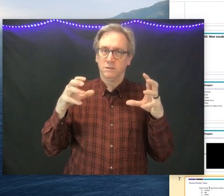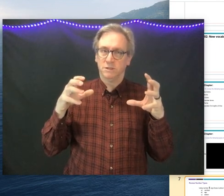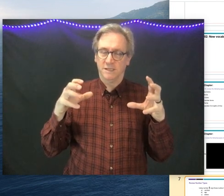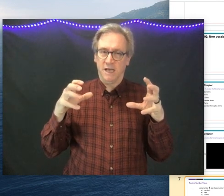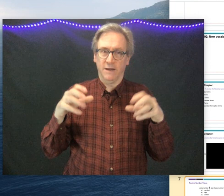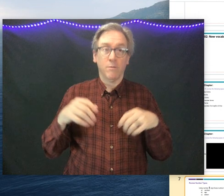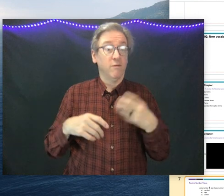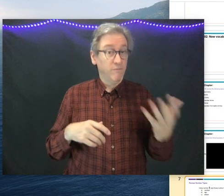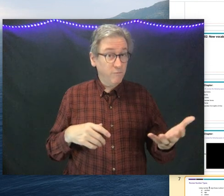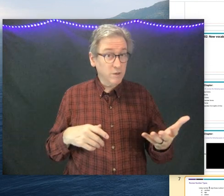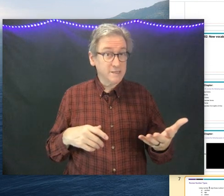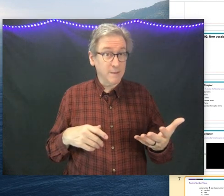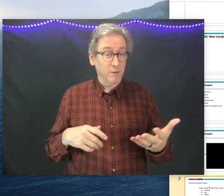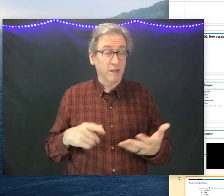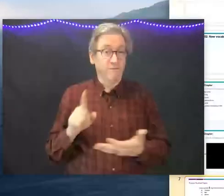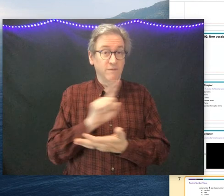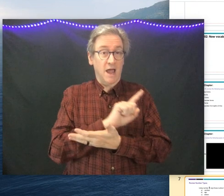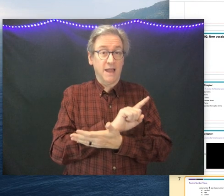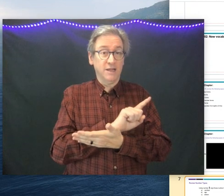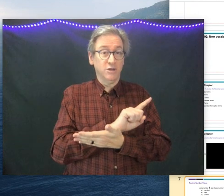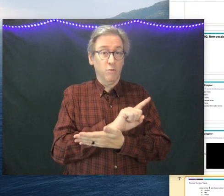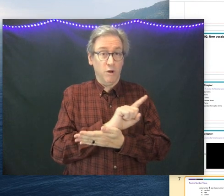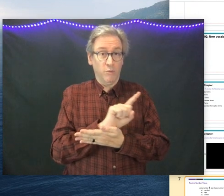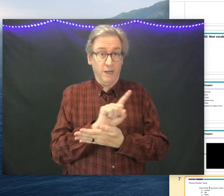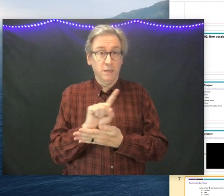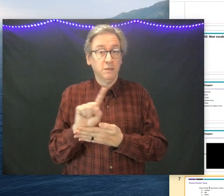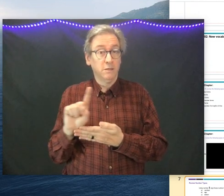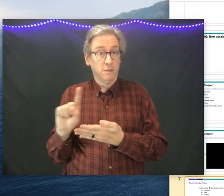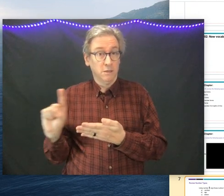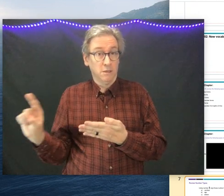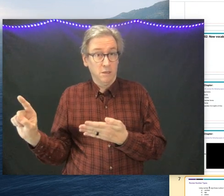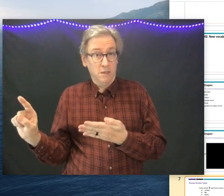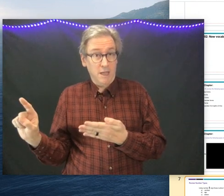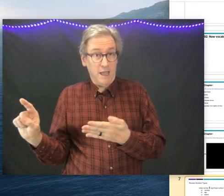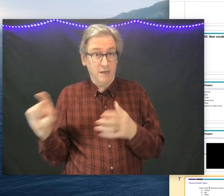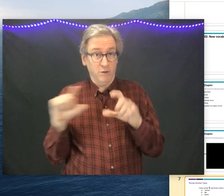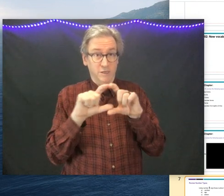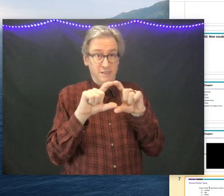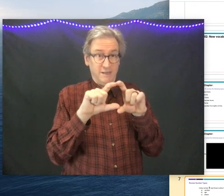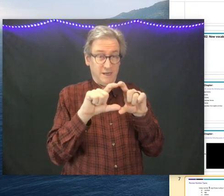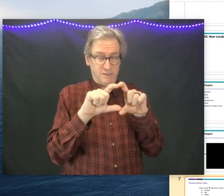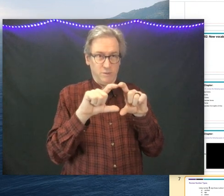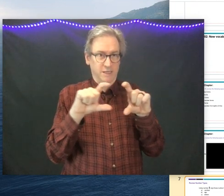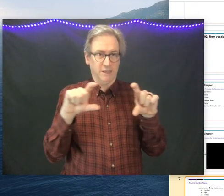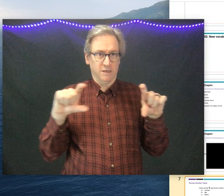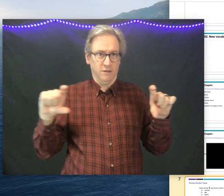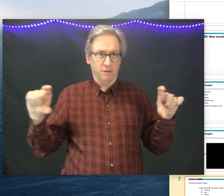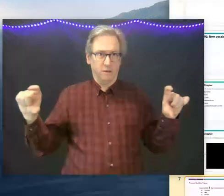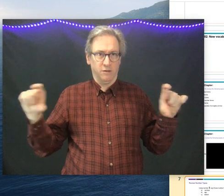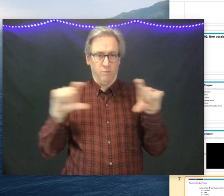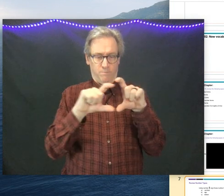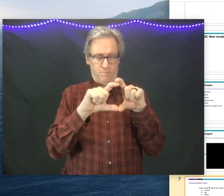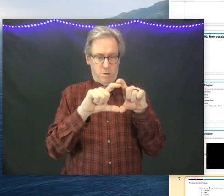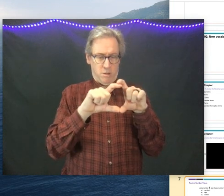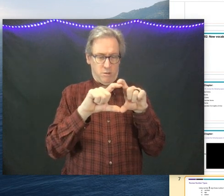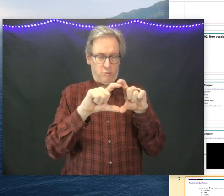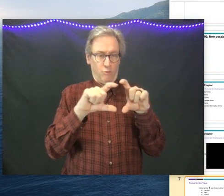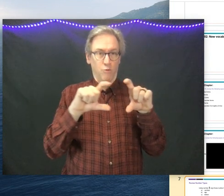difficult to sign. For example, if I can do 1 week, and you can see that it's almost like